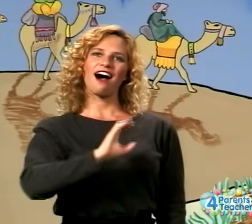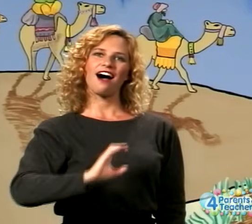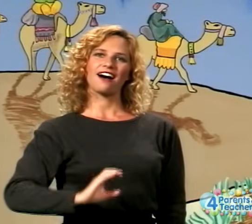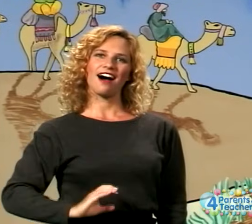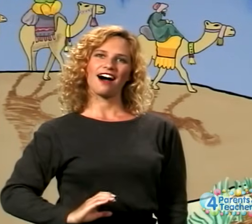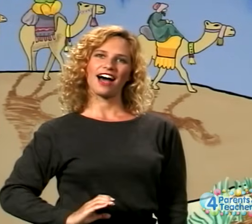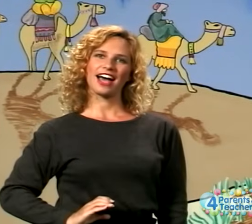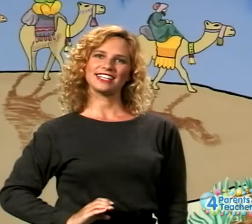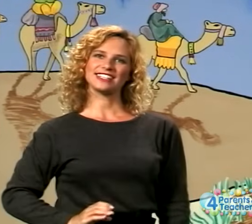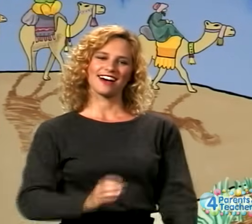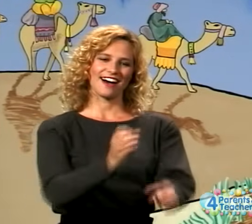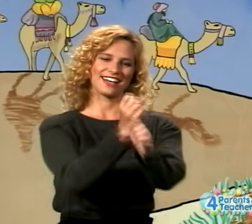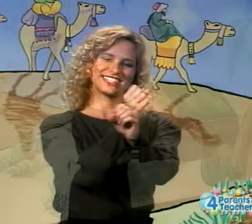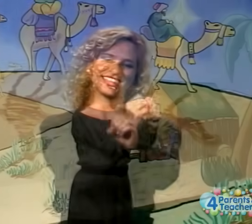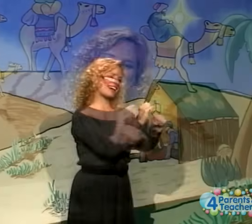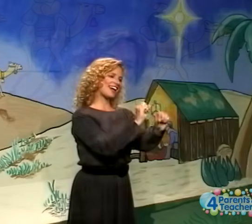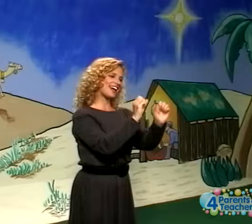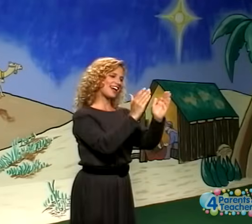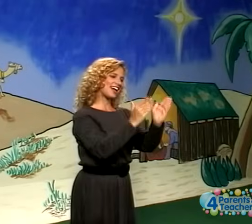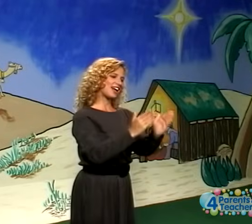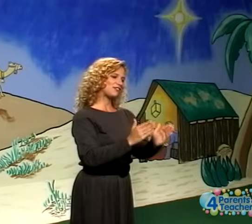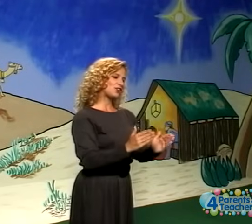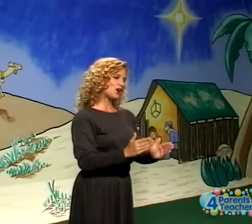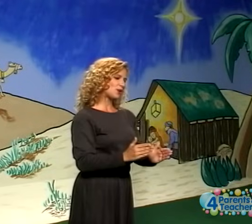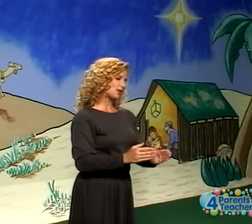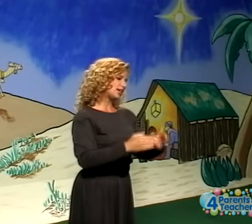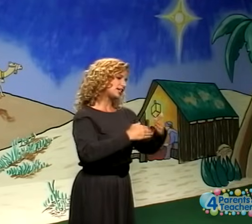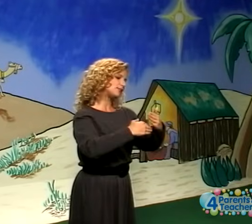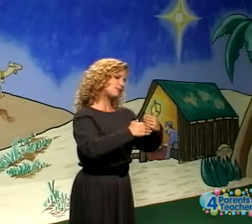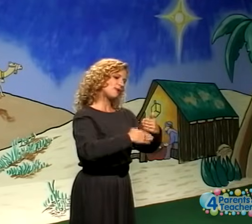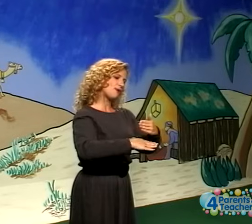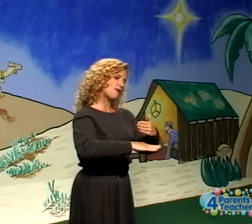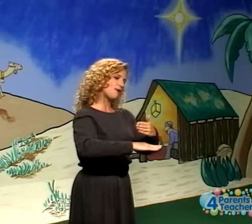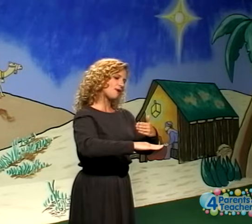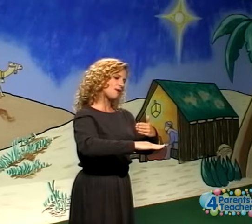Christ the Savior is born